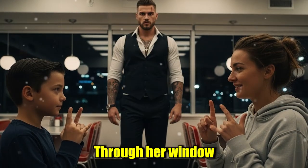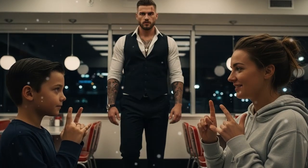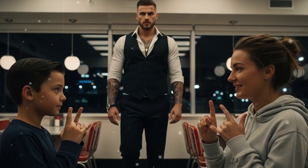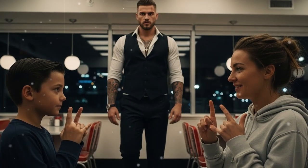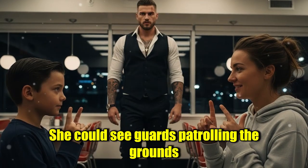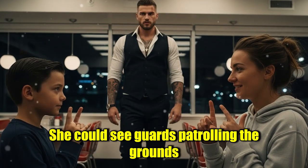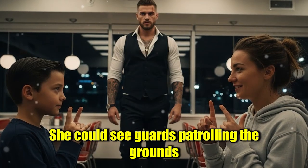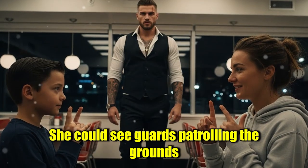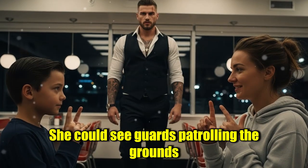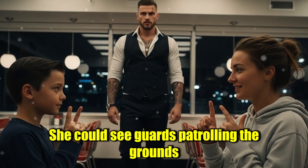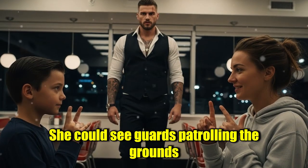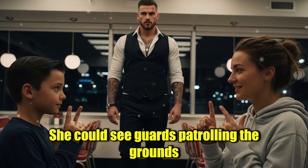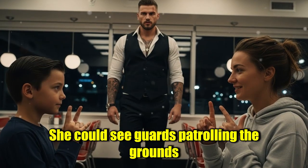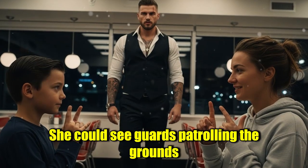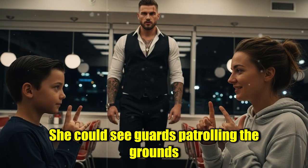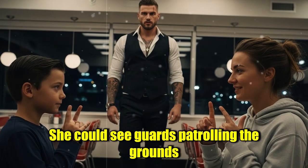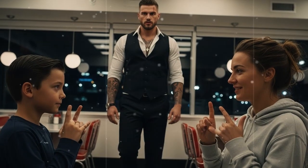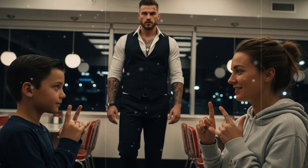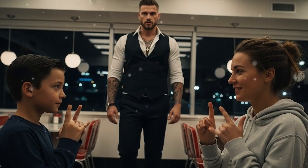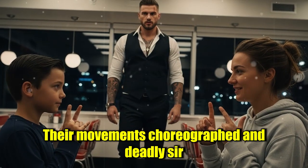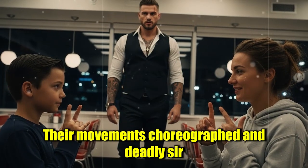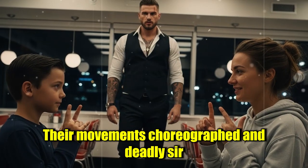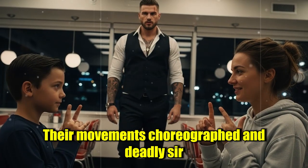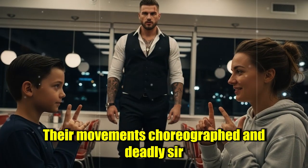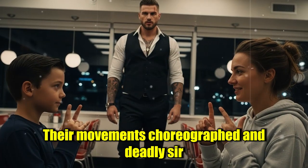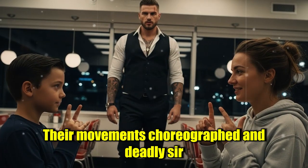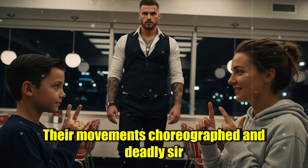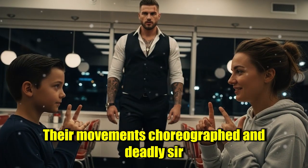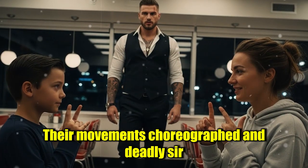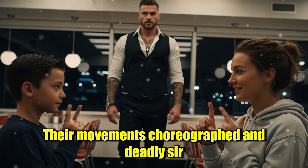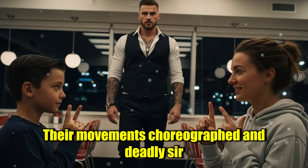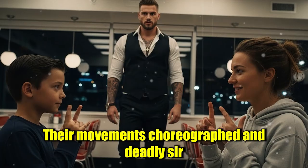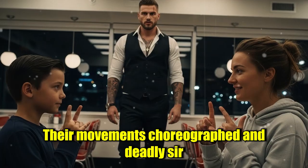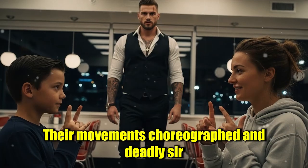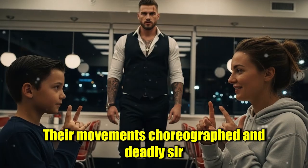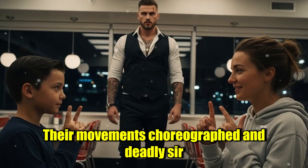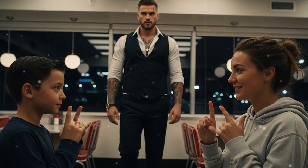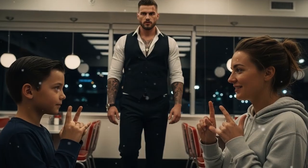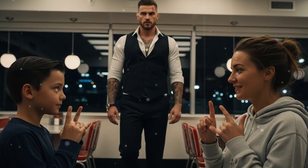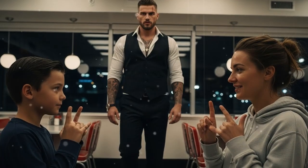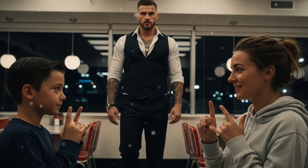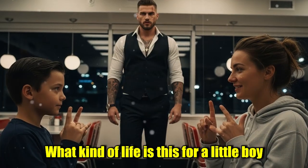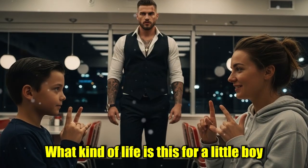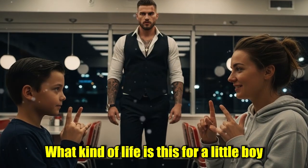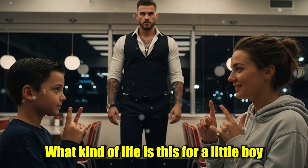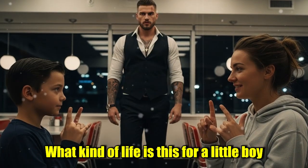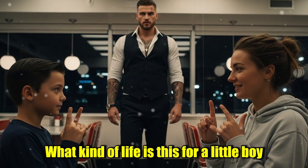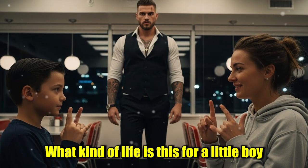window, she could see guards patrolling the grounds, their movements choreographed and deadly serious. What kind of life is this